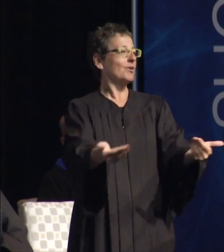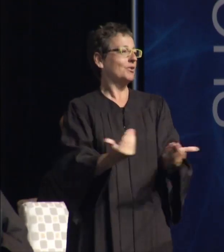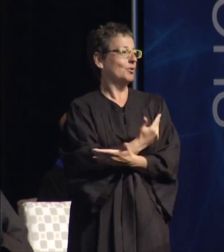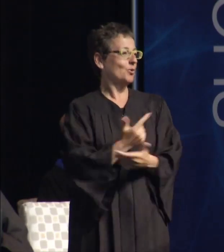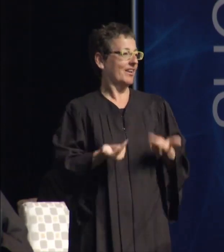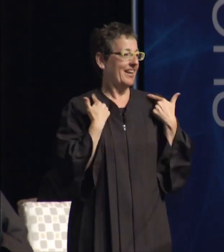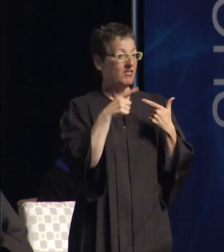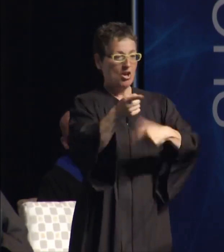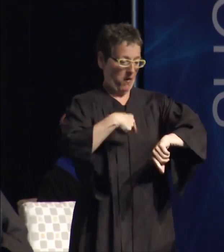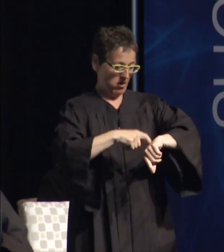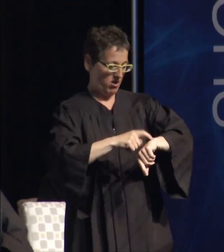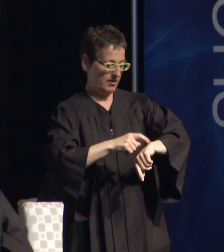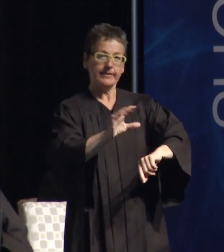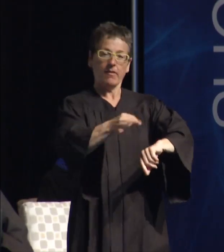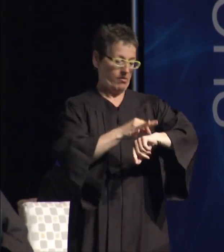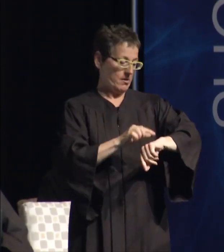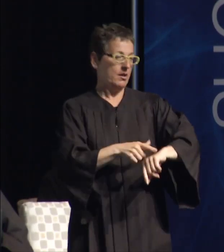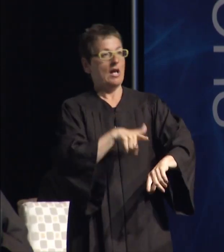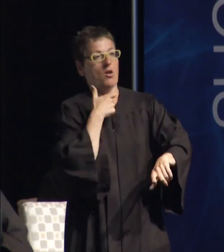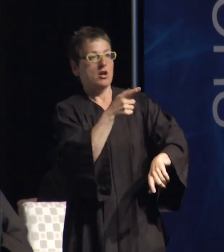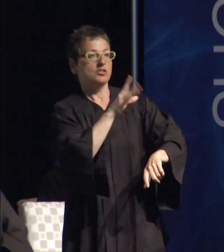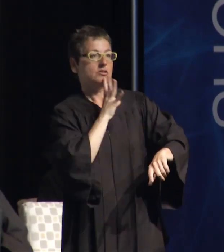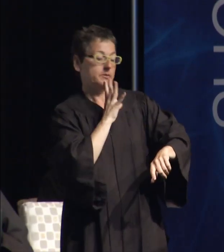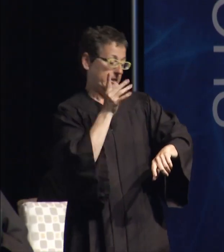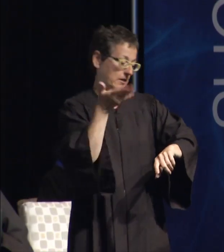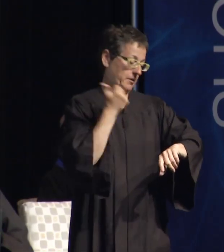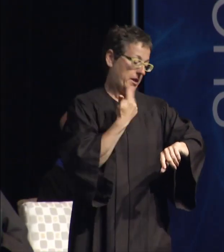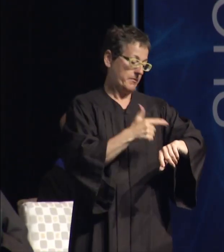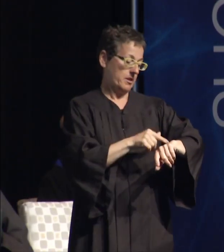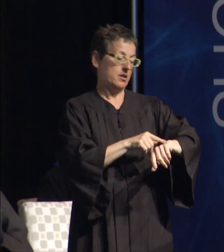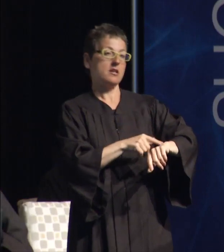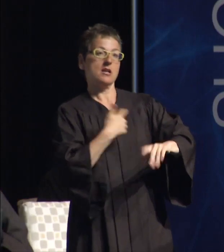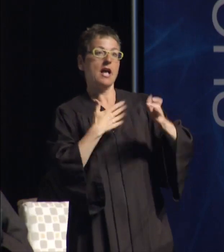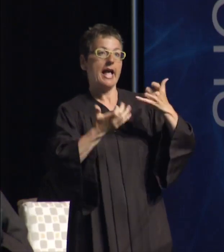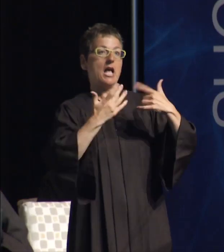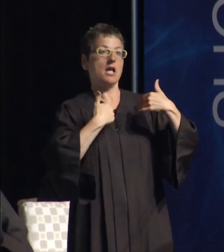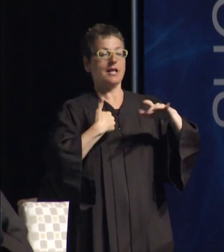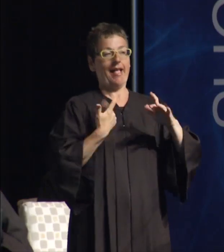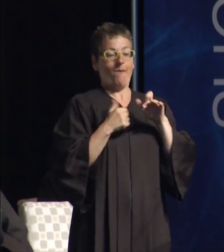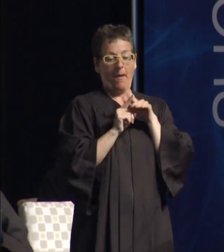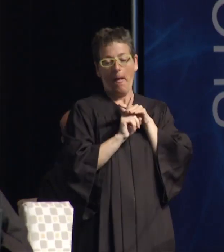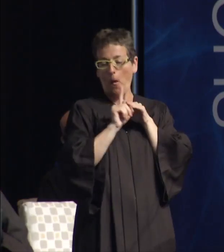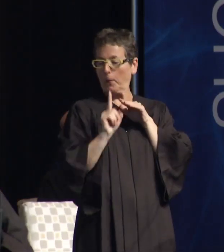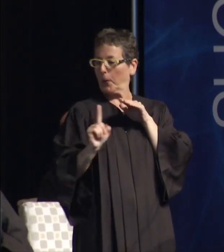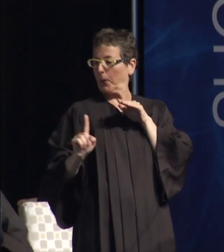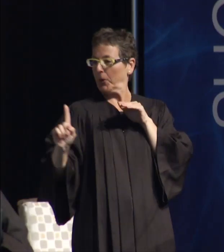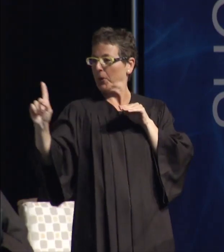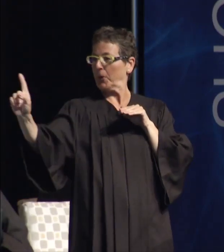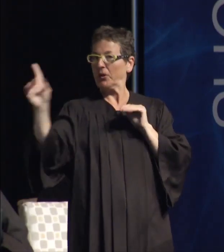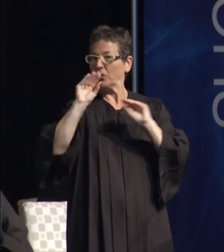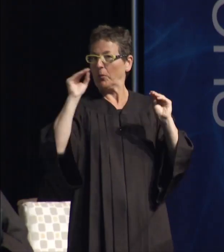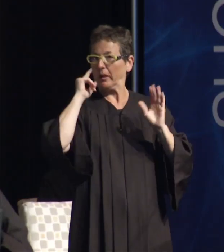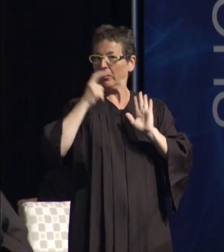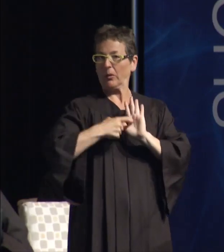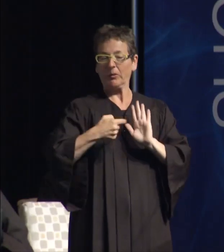You're looking at your watches, trying to figure out how long this will last, and trying to figure out how to gracefully slip away without anybody